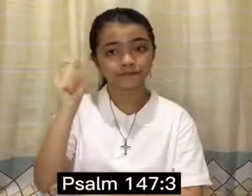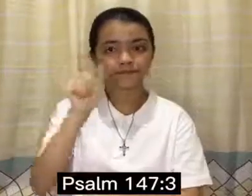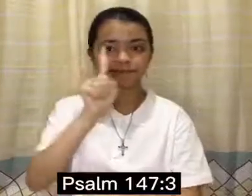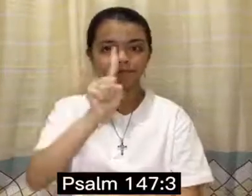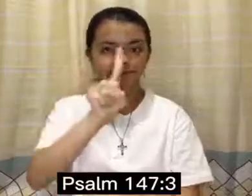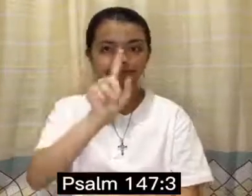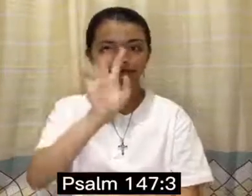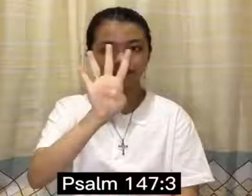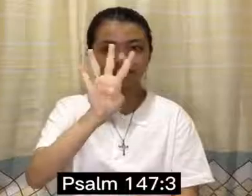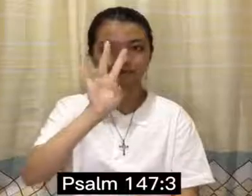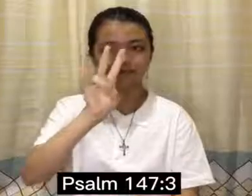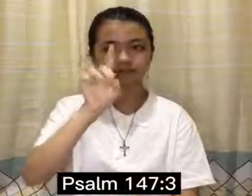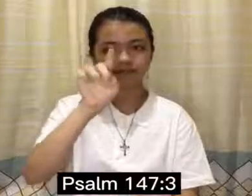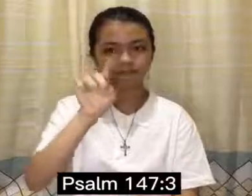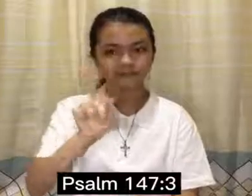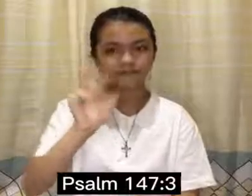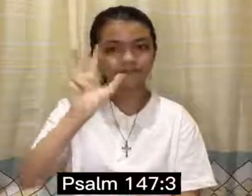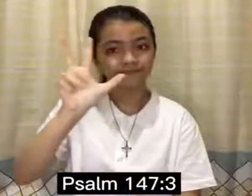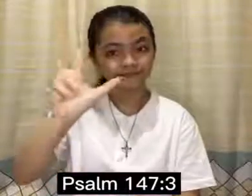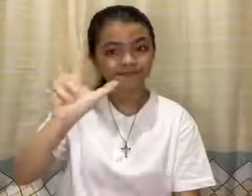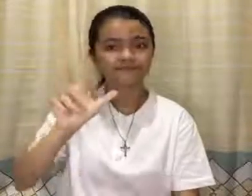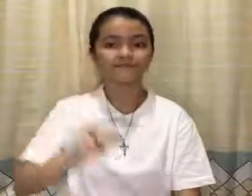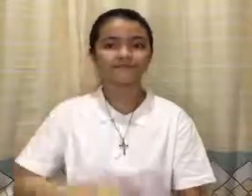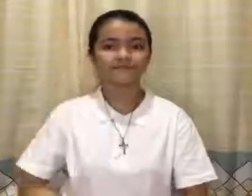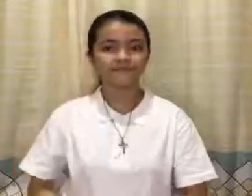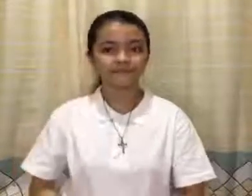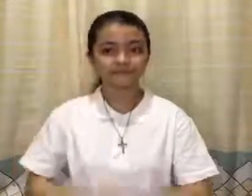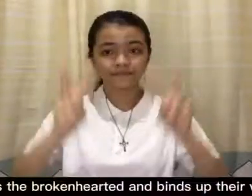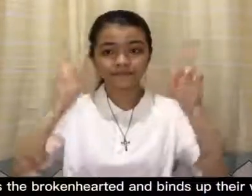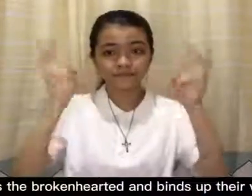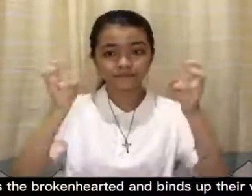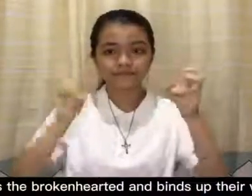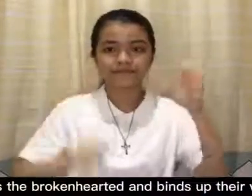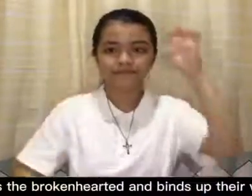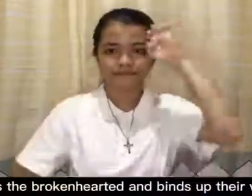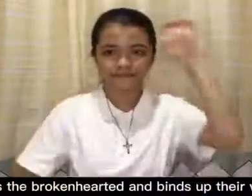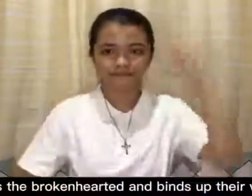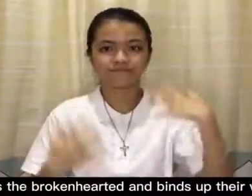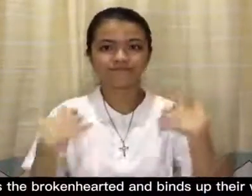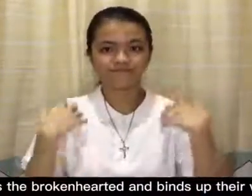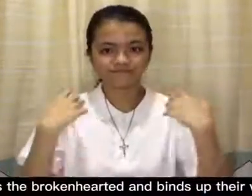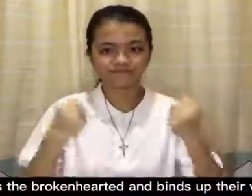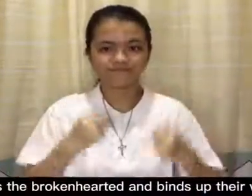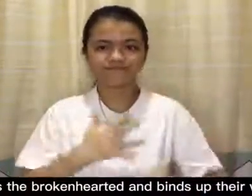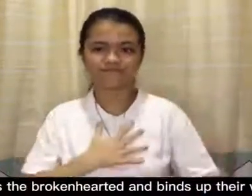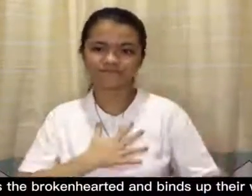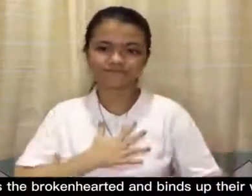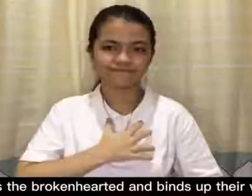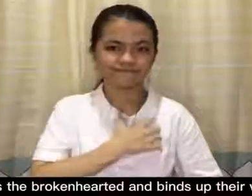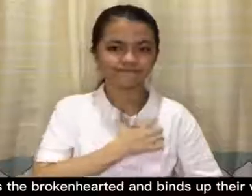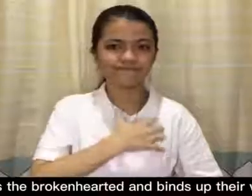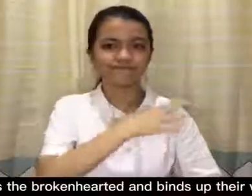And as I wait I'll rise up like the